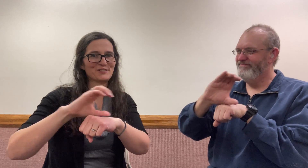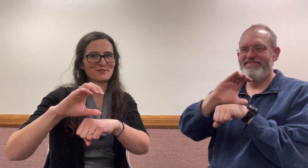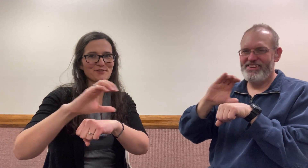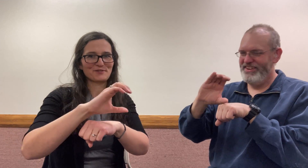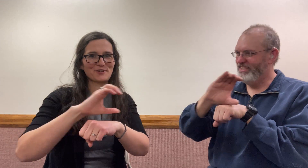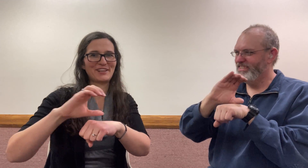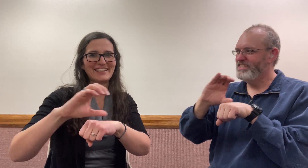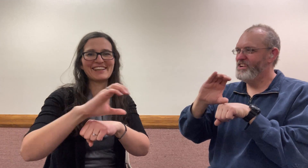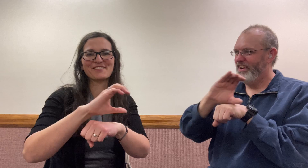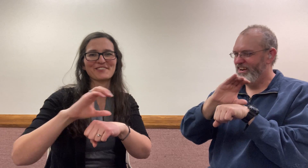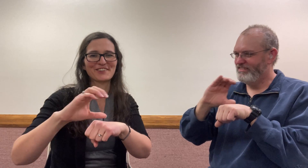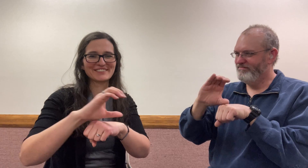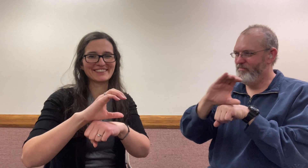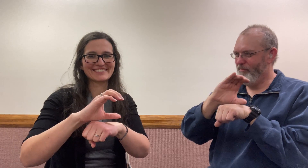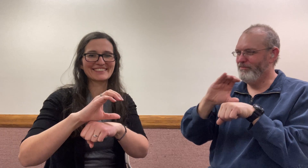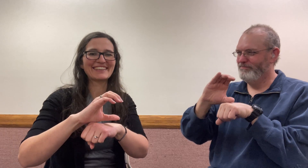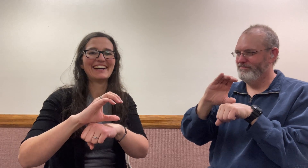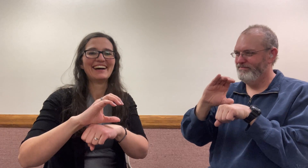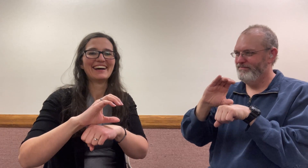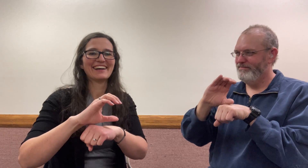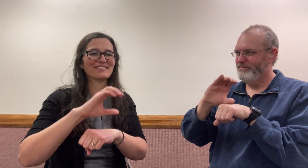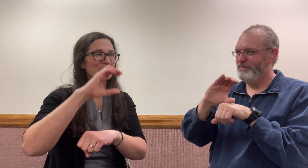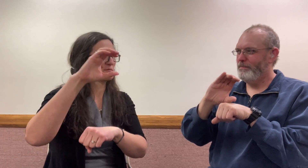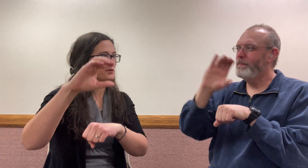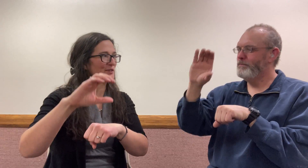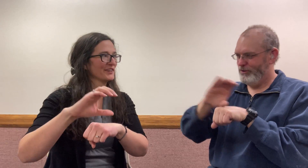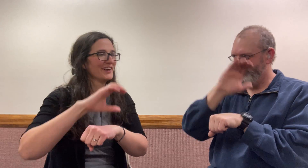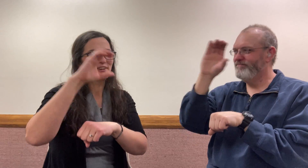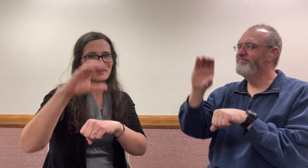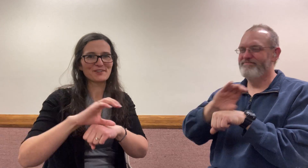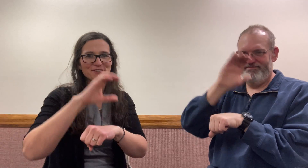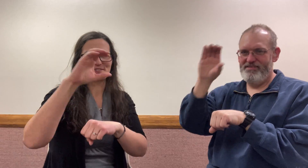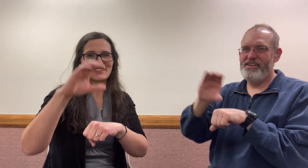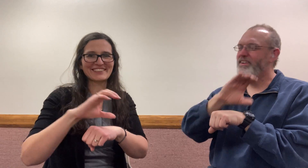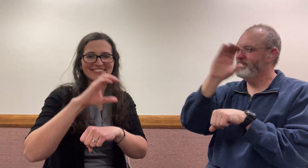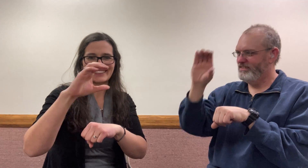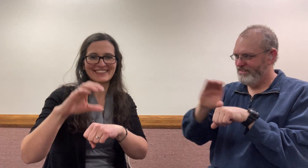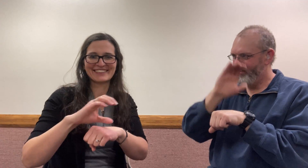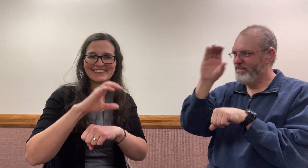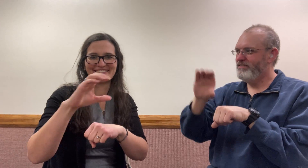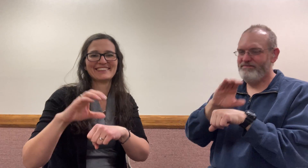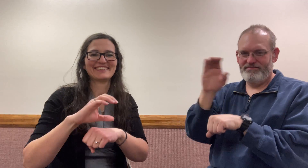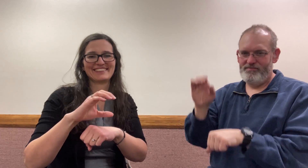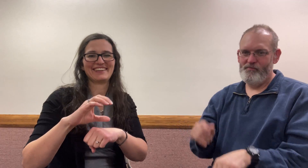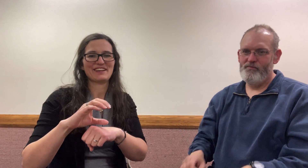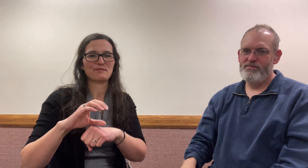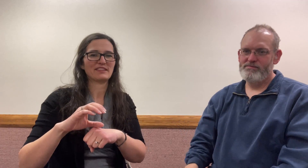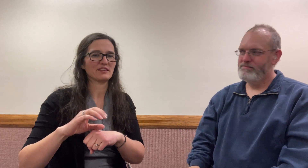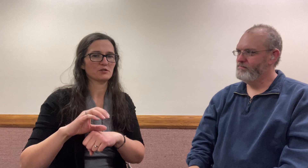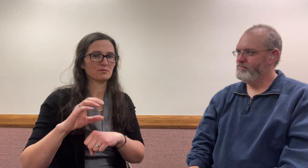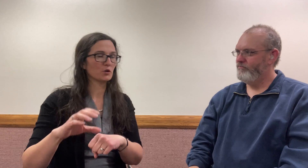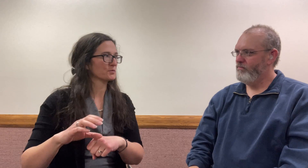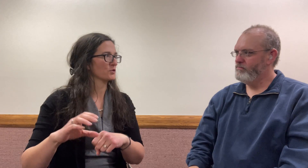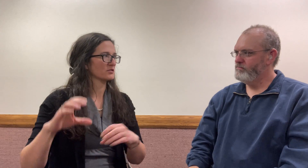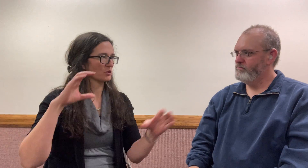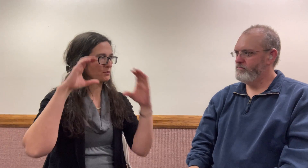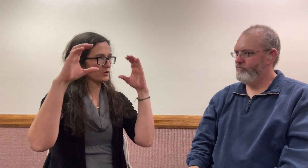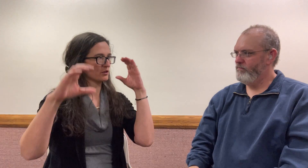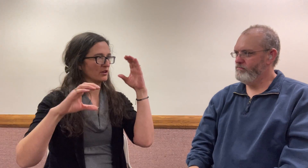chocolates rotating horizontally, and computer goes vertically. And then there's multiple, so computer can